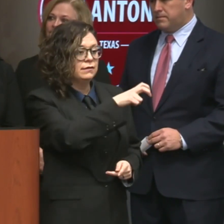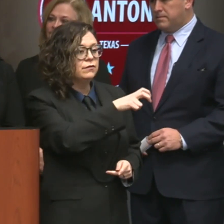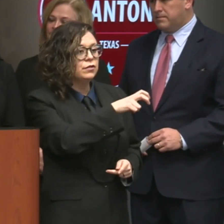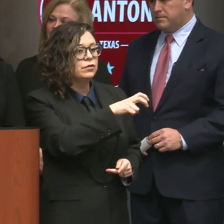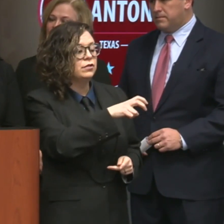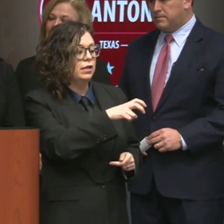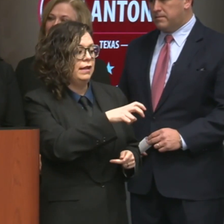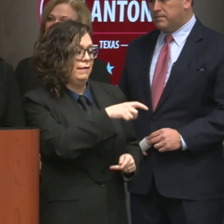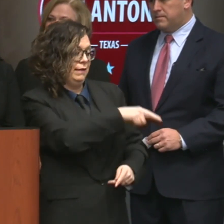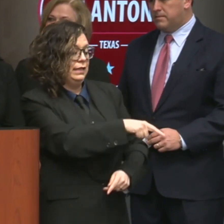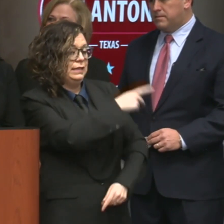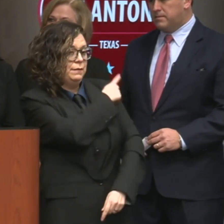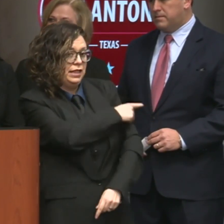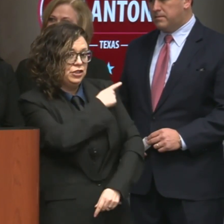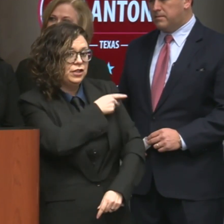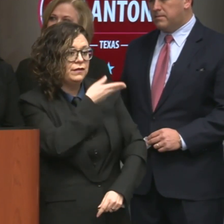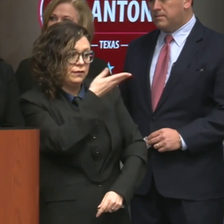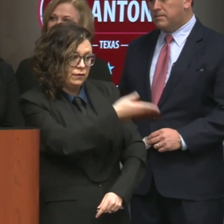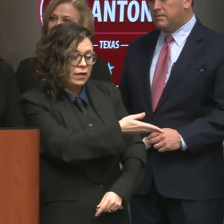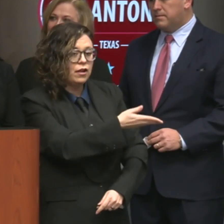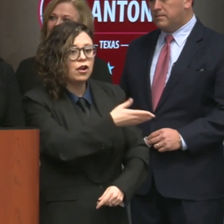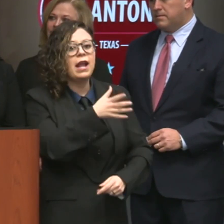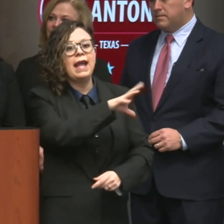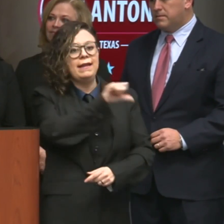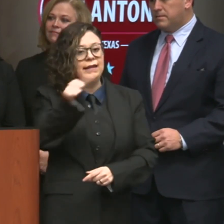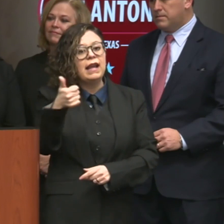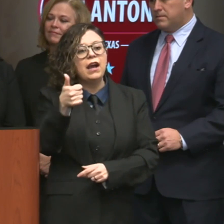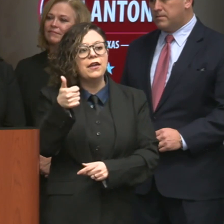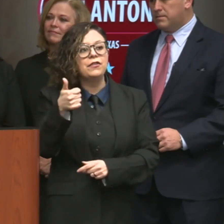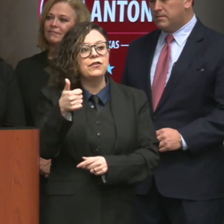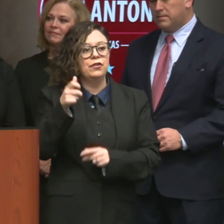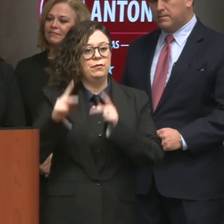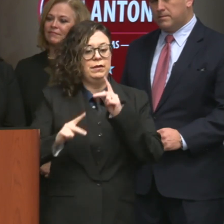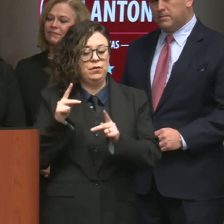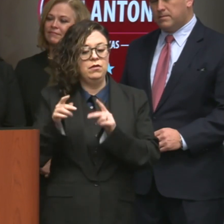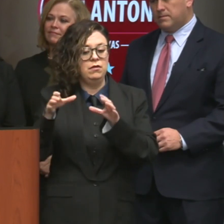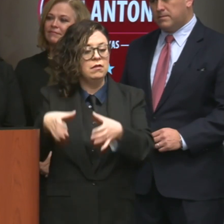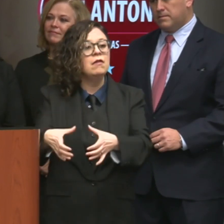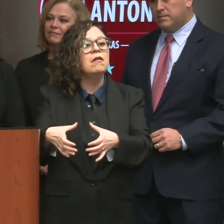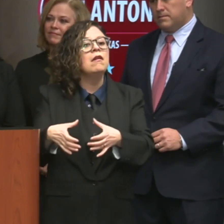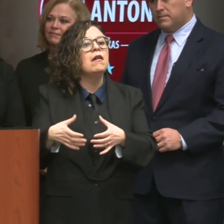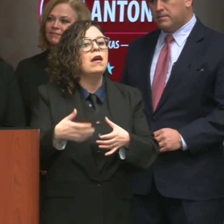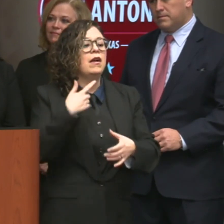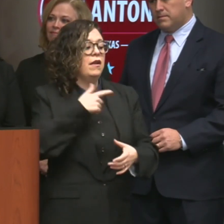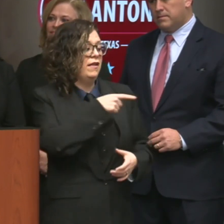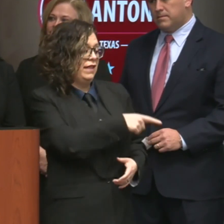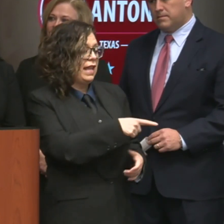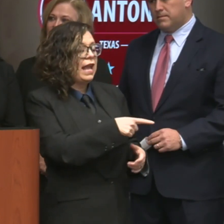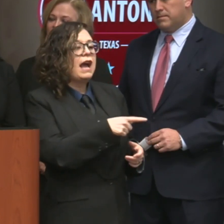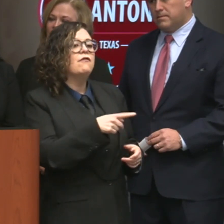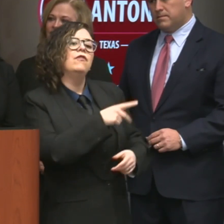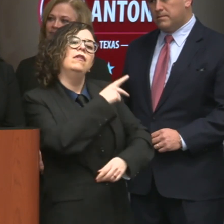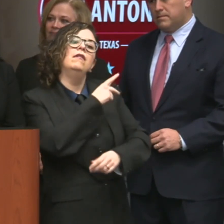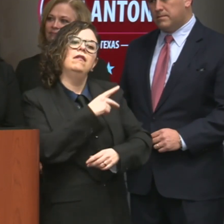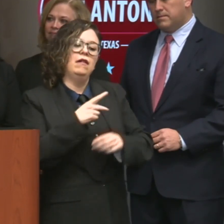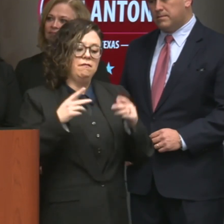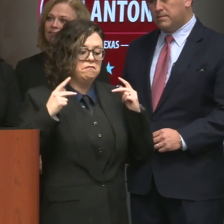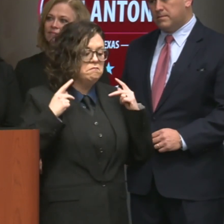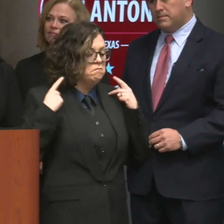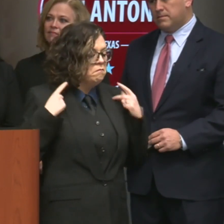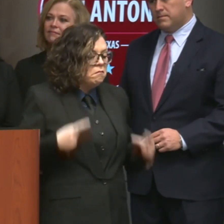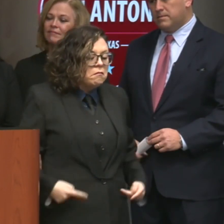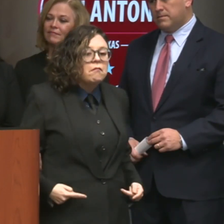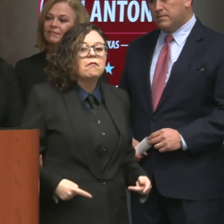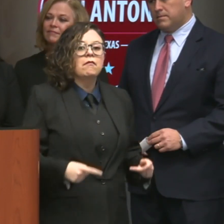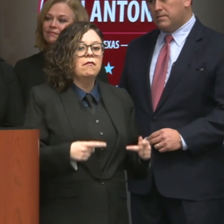in and the patient who is at the hospital, they're wearing personal protective equipment that will protect them against exposure. Everyone